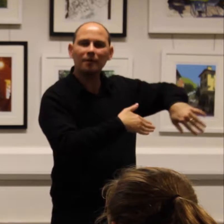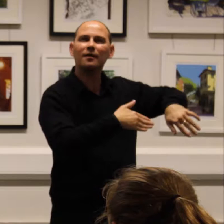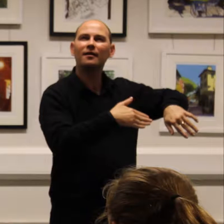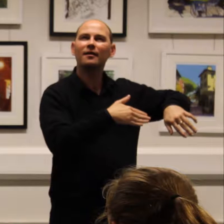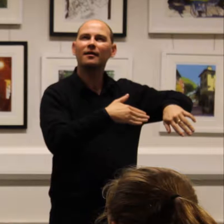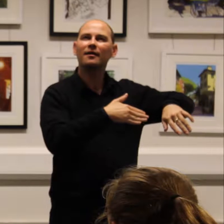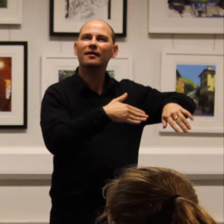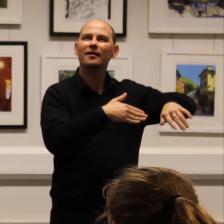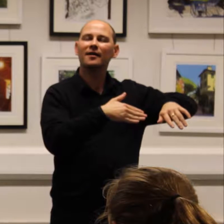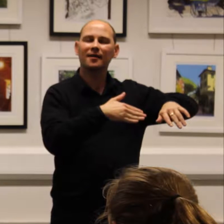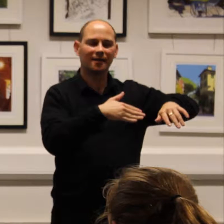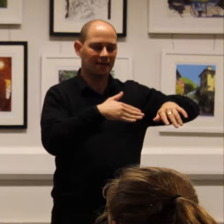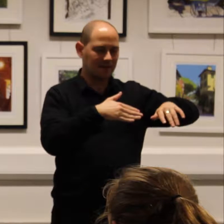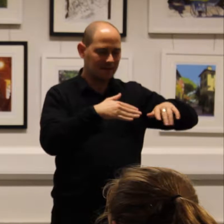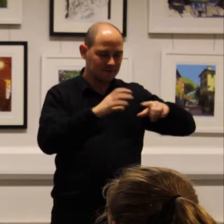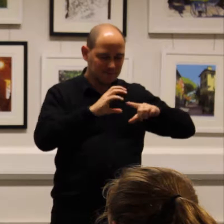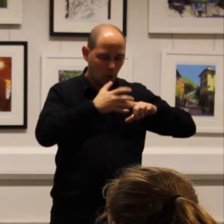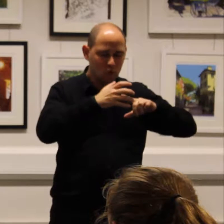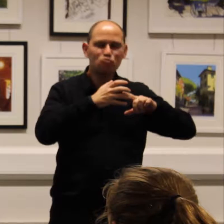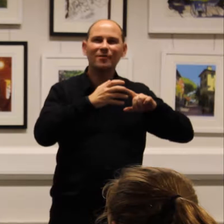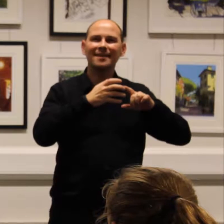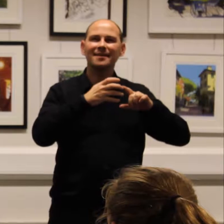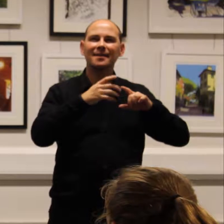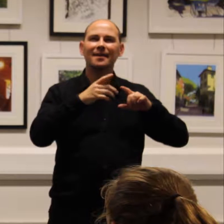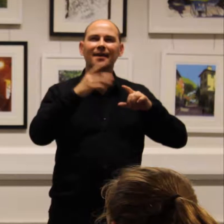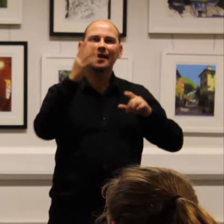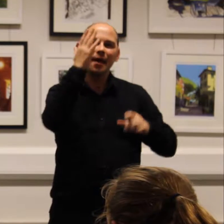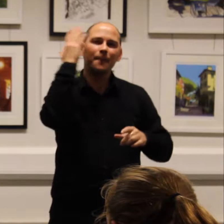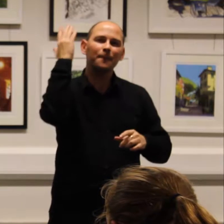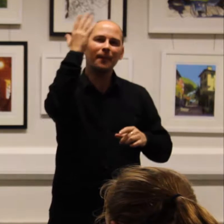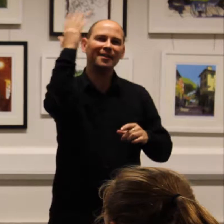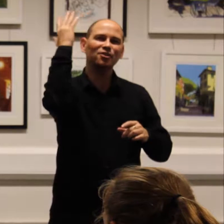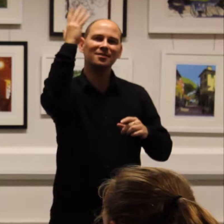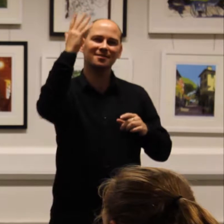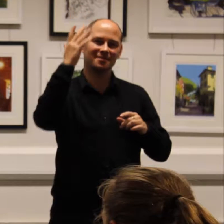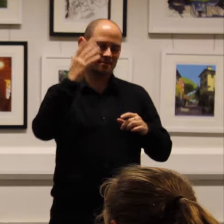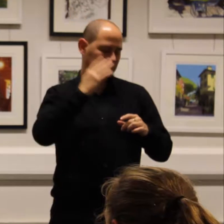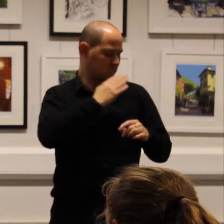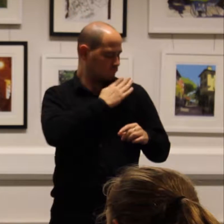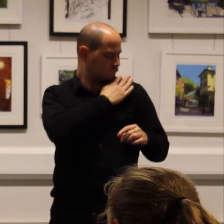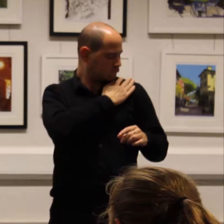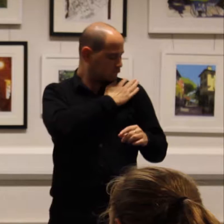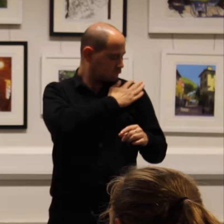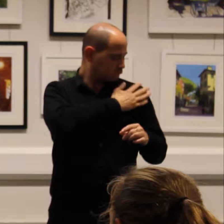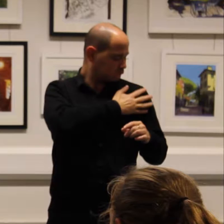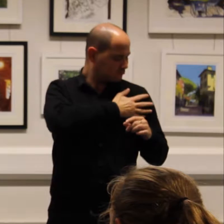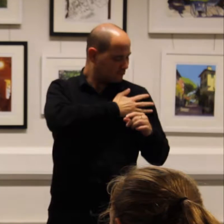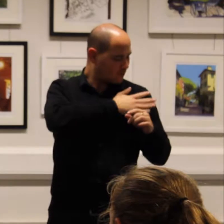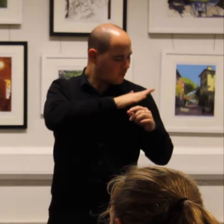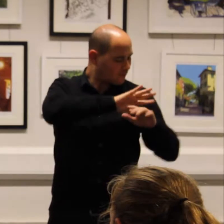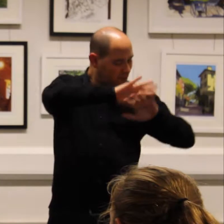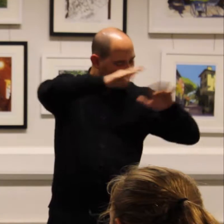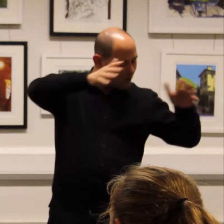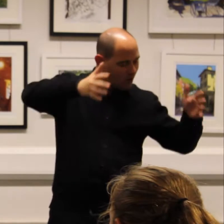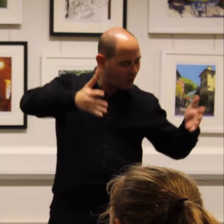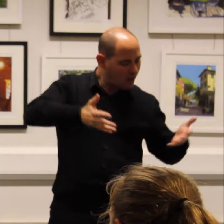concrete, and he imagines the everlasting shoulder of the earth beneath him, waiting.